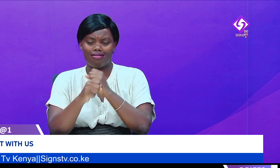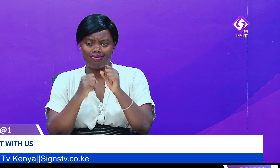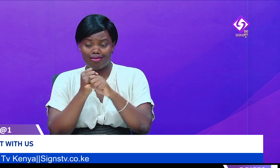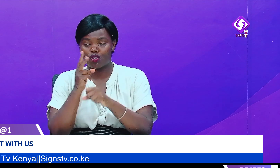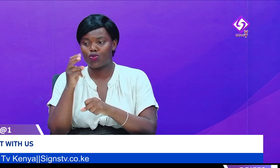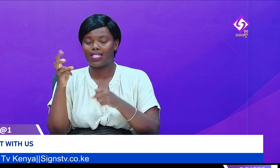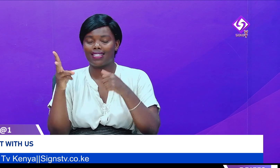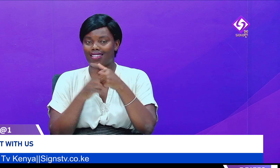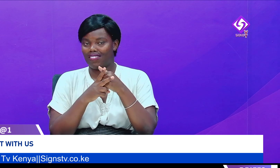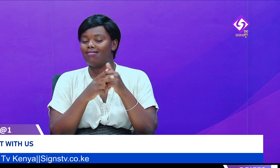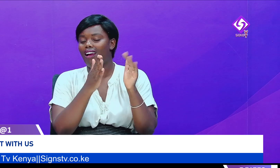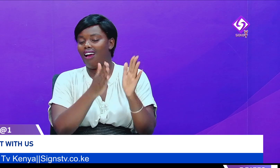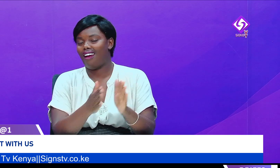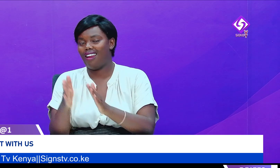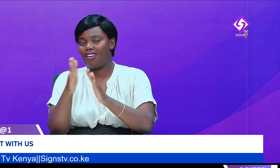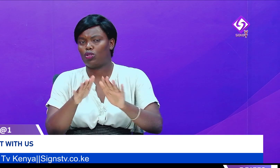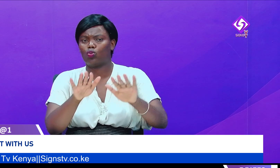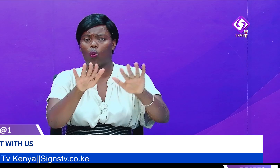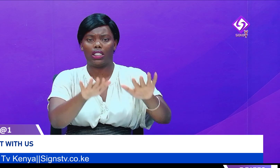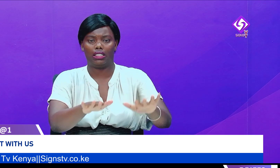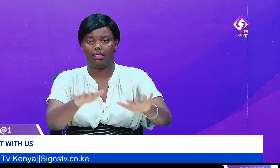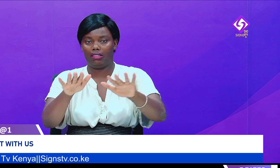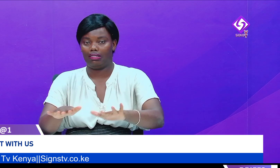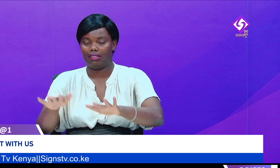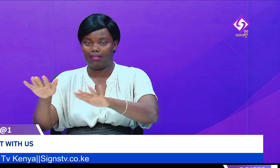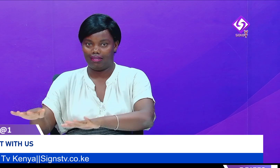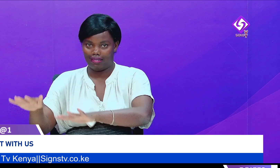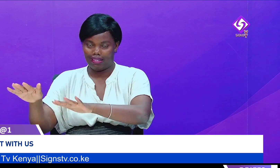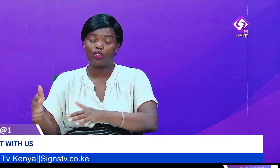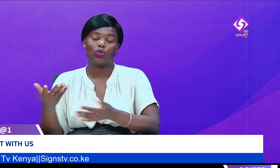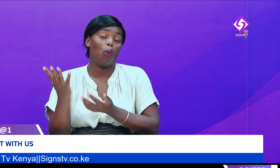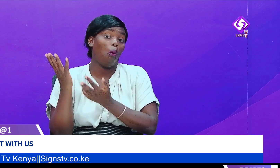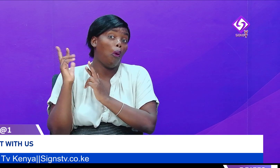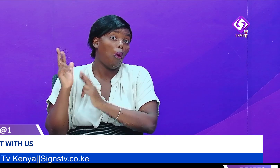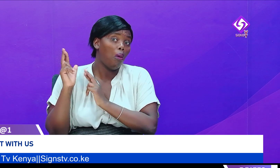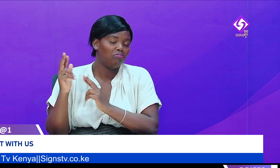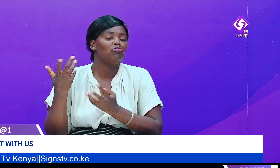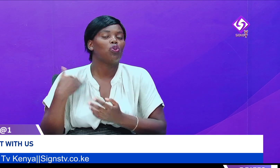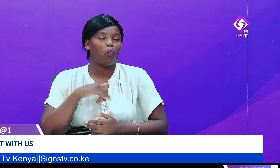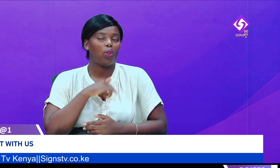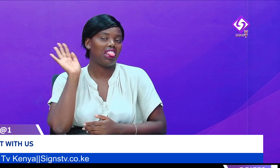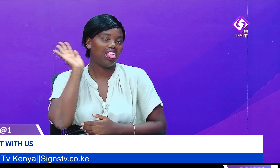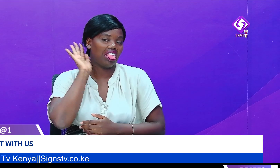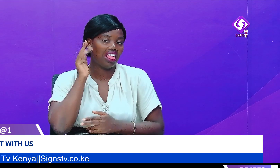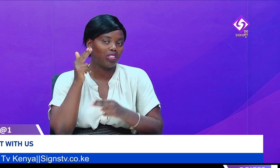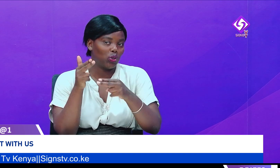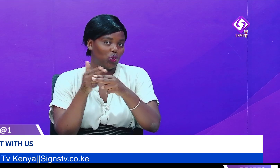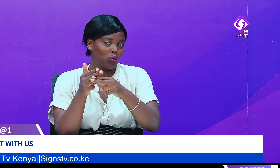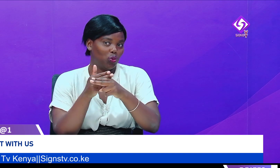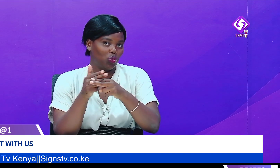for the general elections of 2027, they are continuing to plan themselves. And we